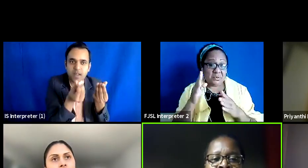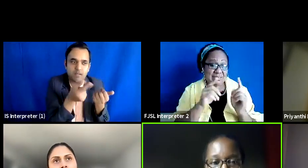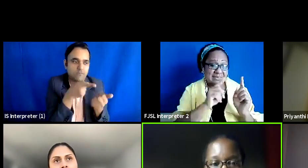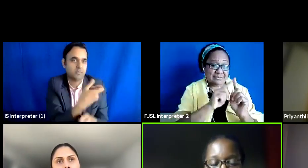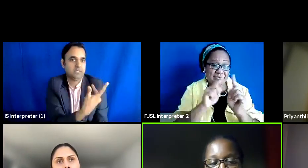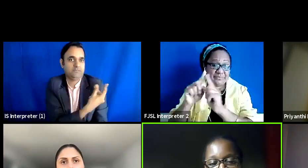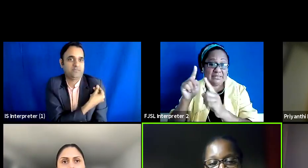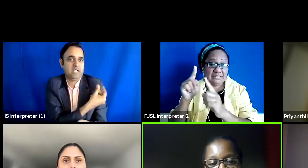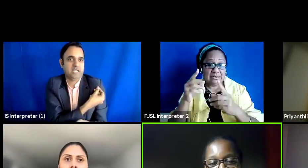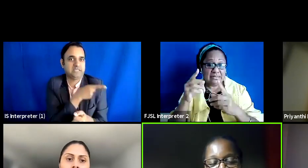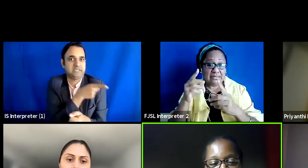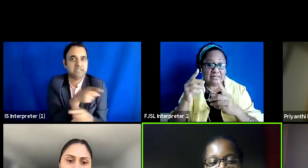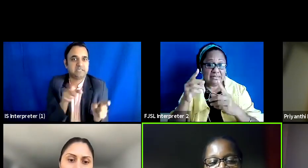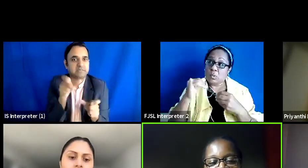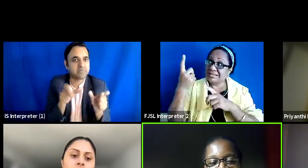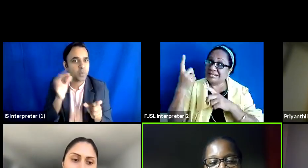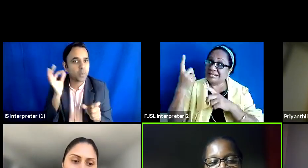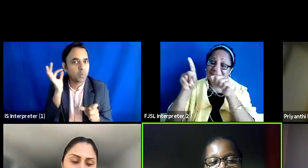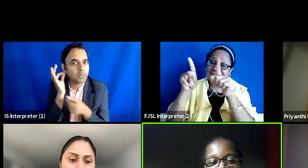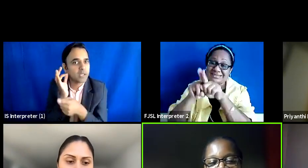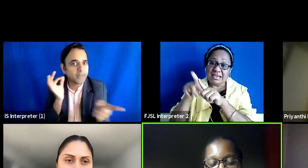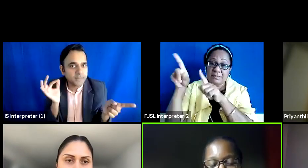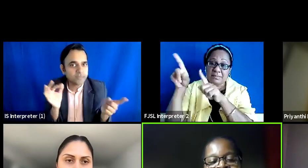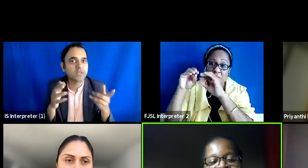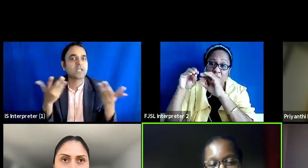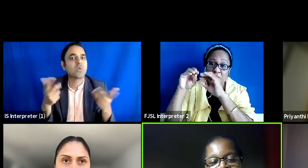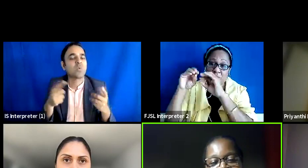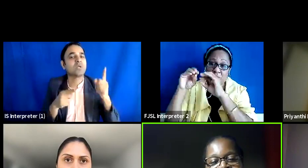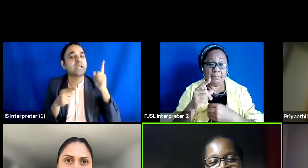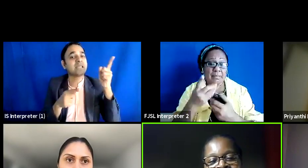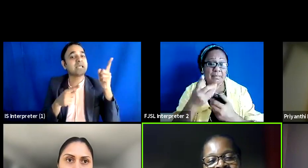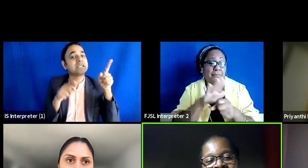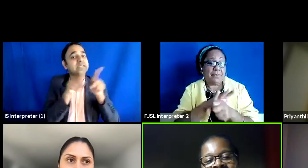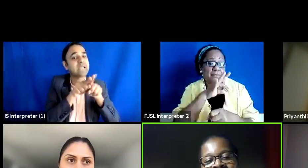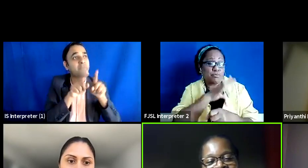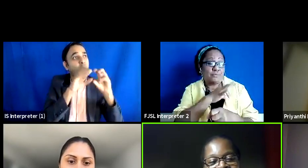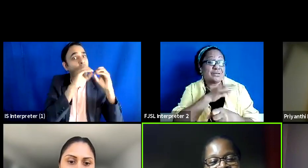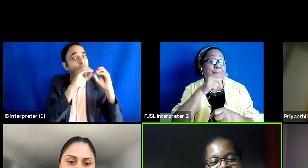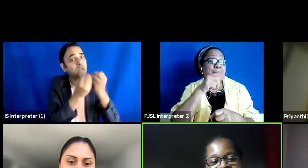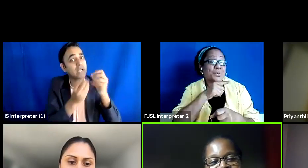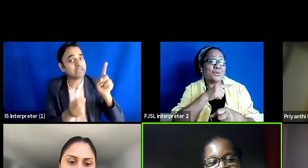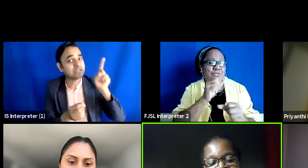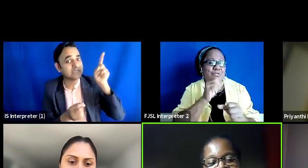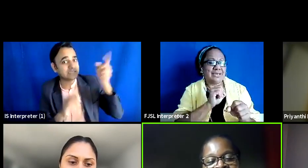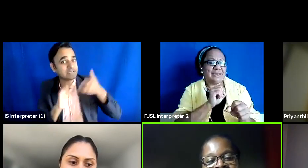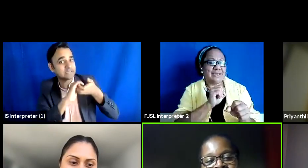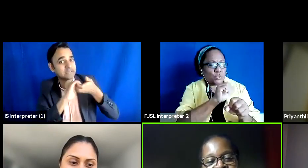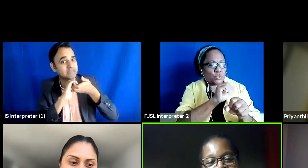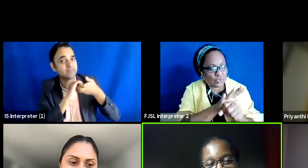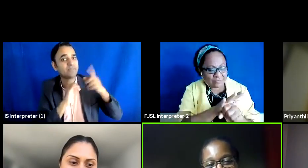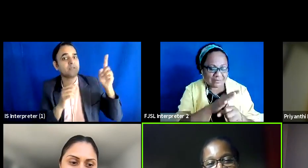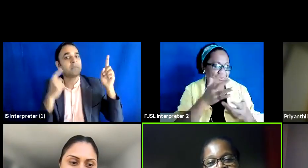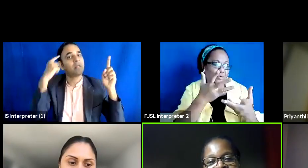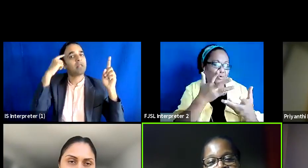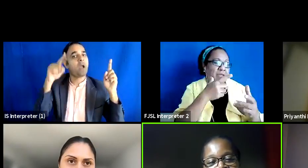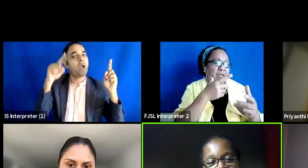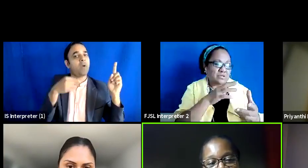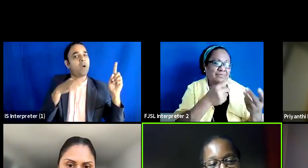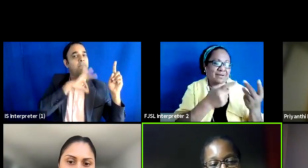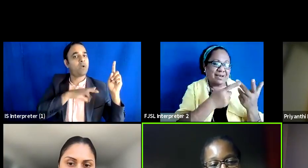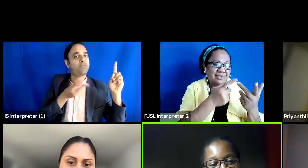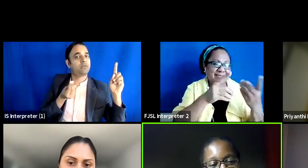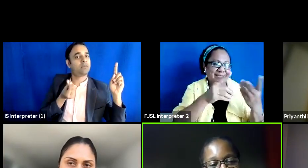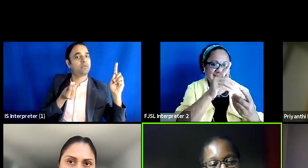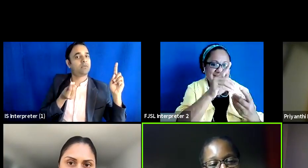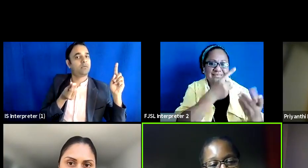then profit out of it. And I will leave it here and take it forward later. Thank